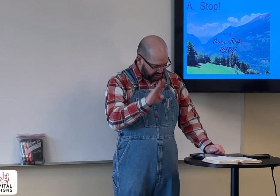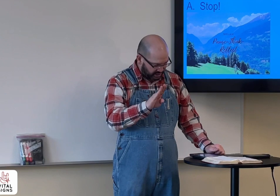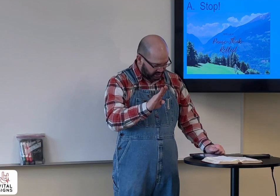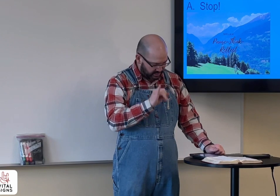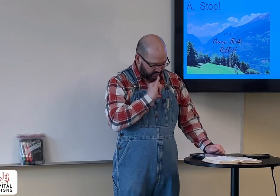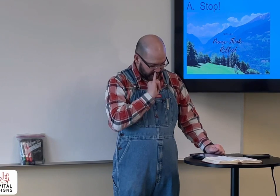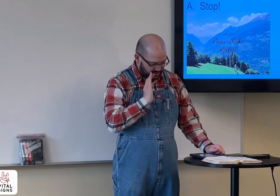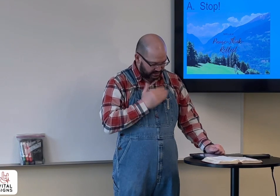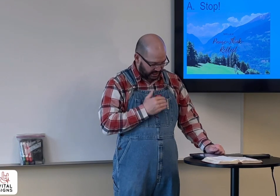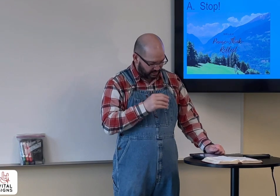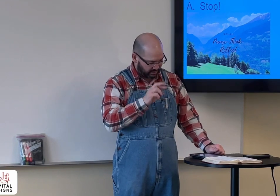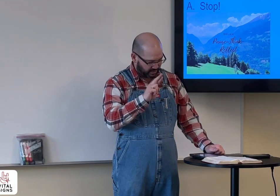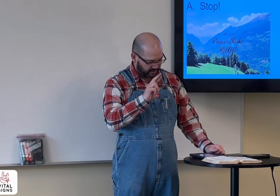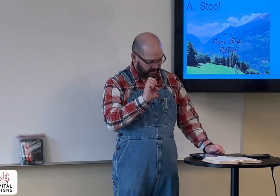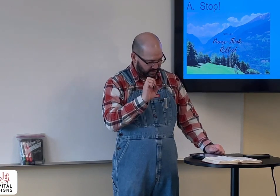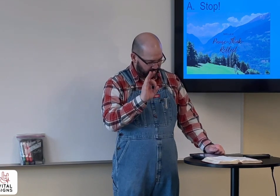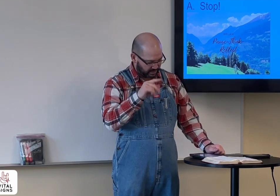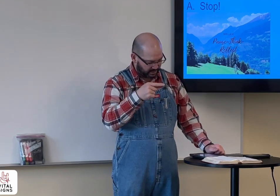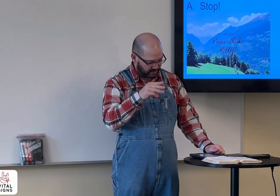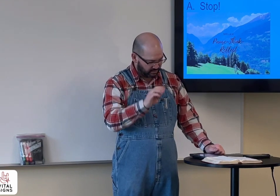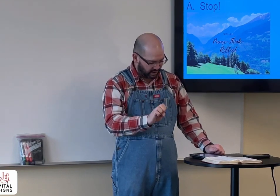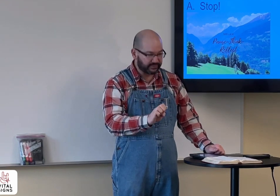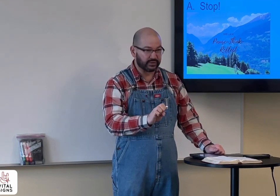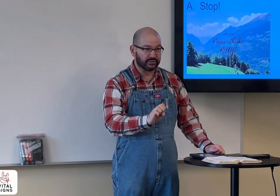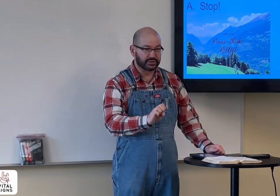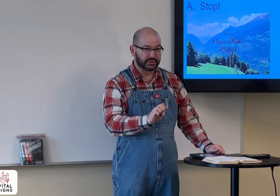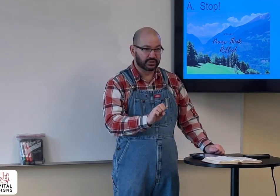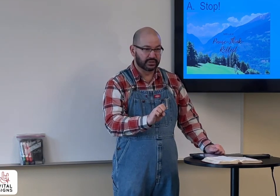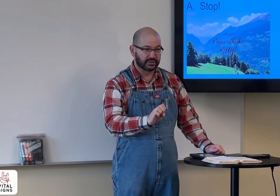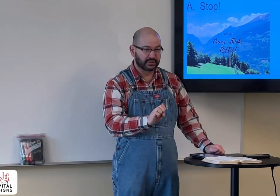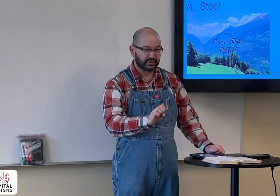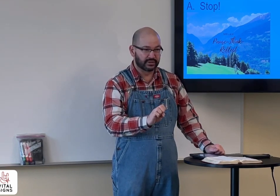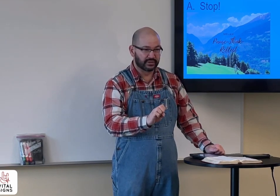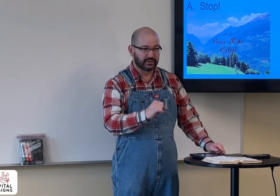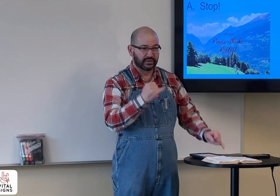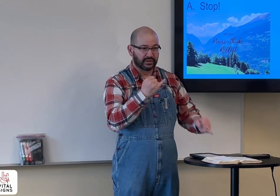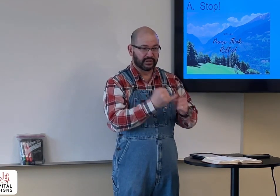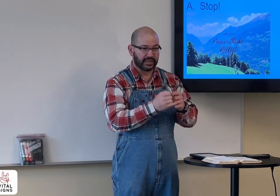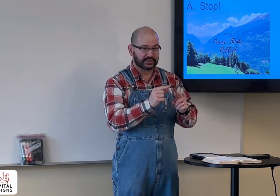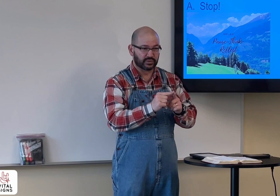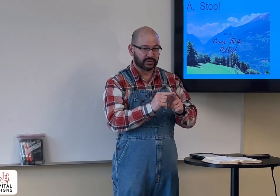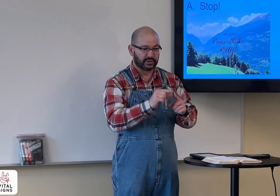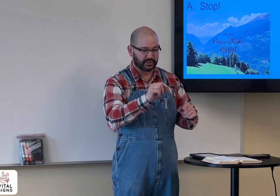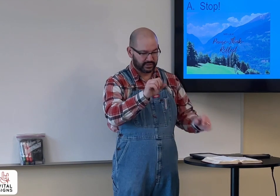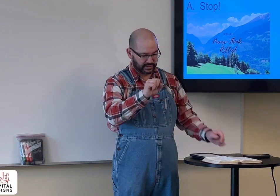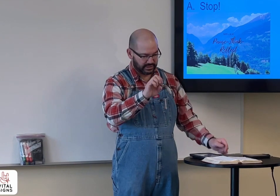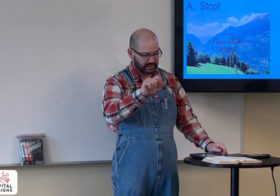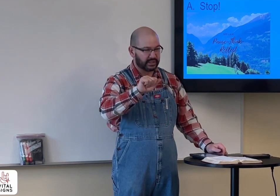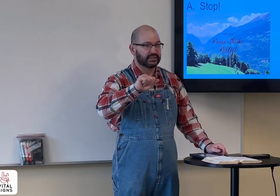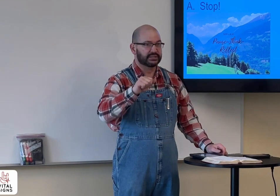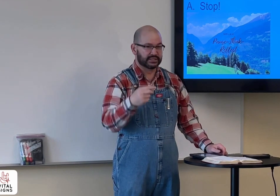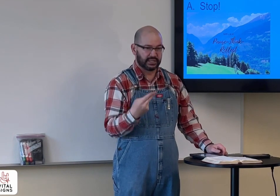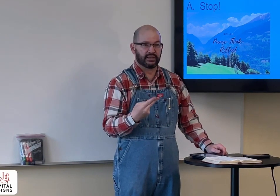Jacob is our refuge. Last word, Selah.